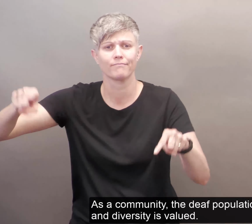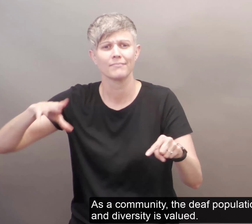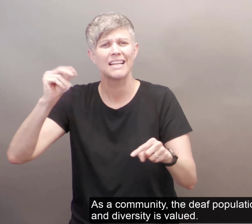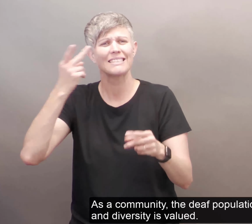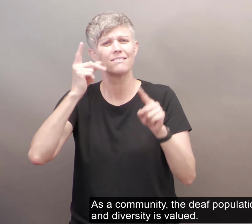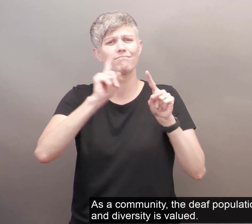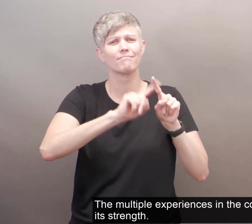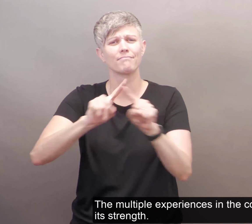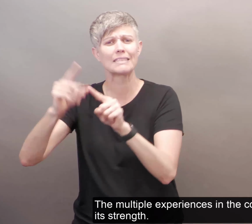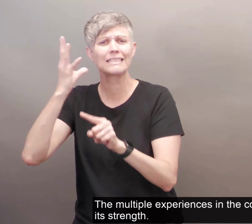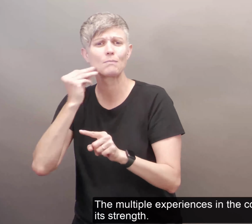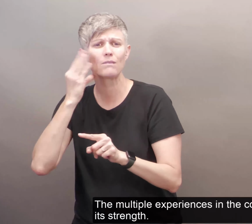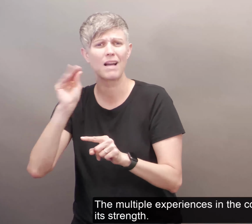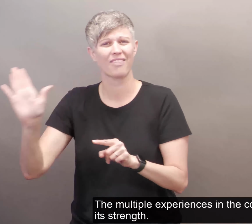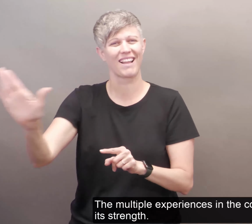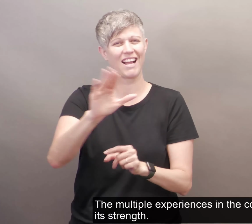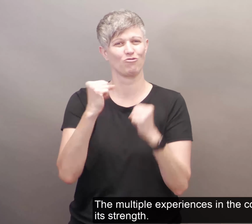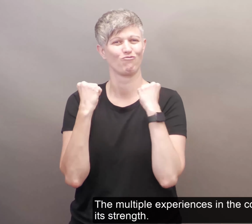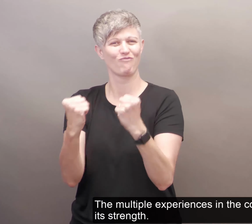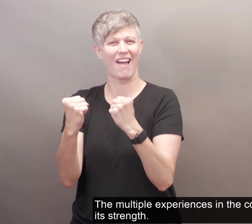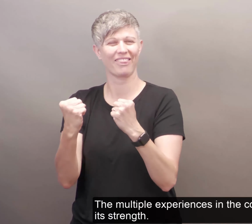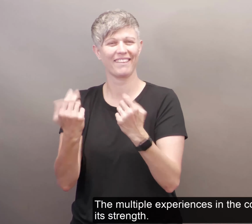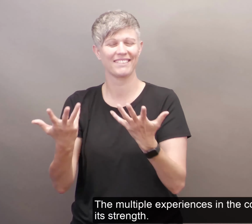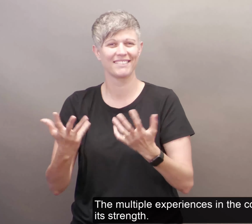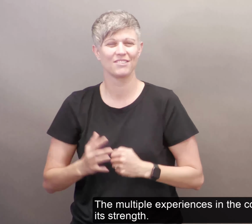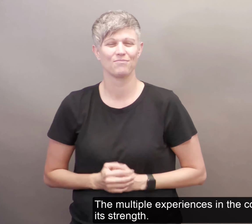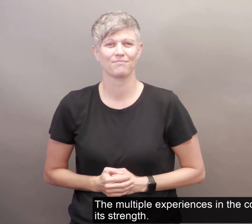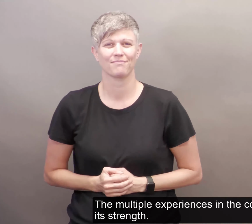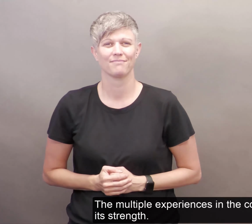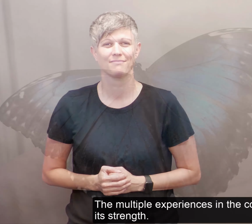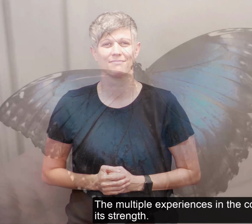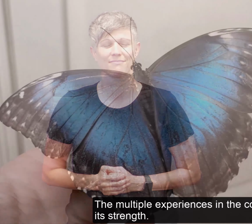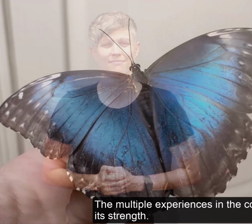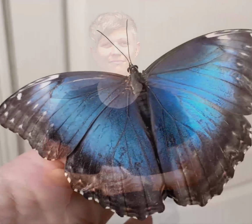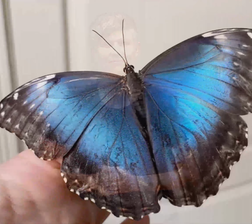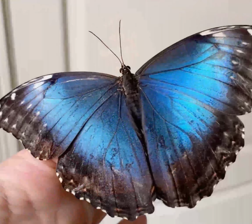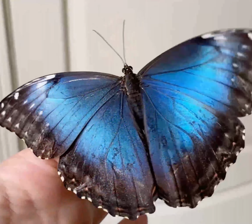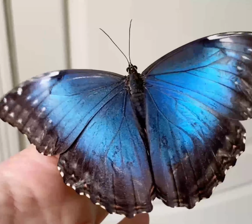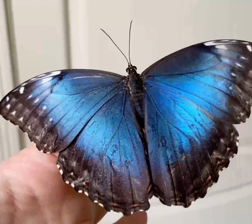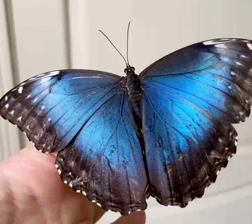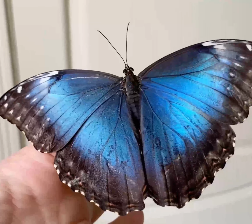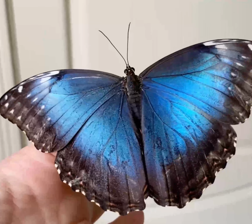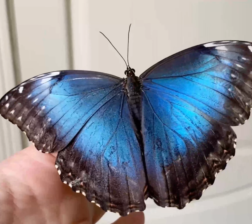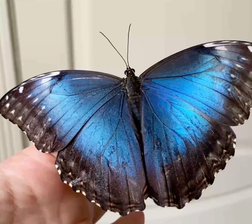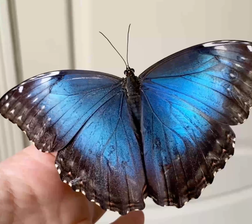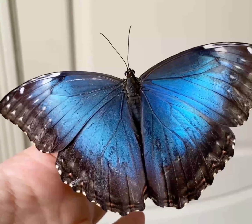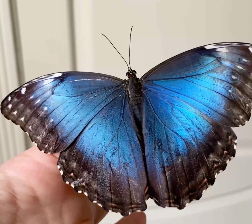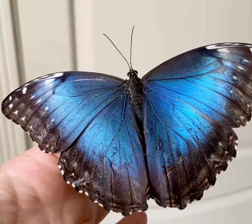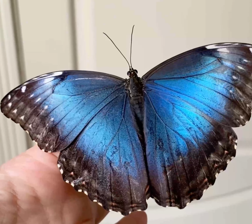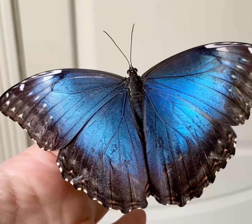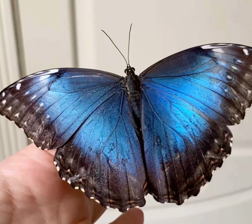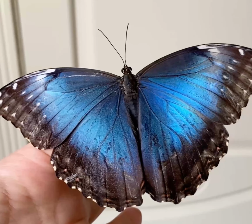is diverse and diversity is valued. The multiple experiences in the community is its strength.